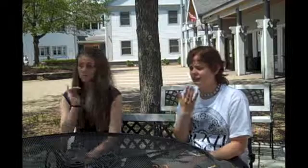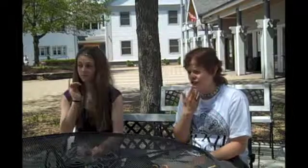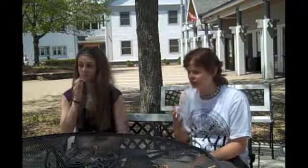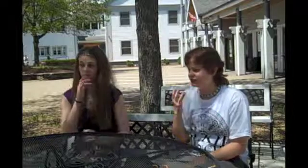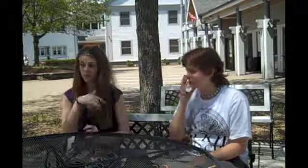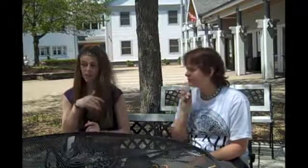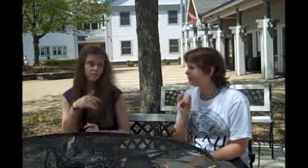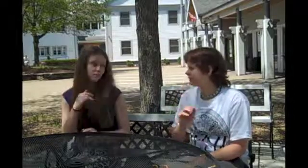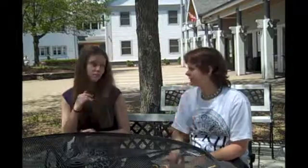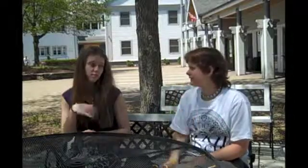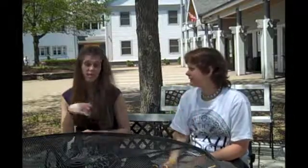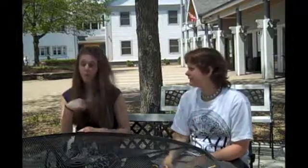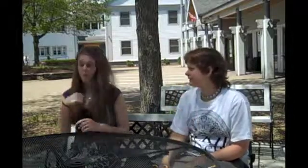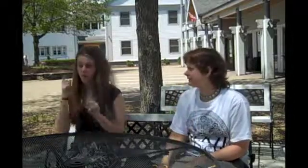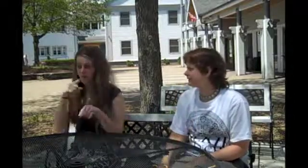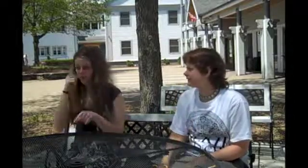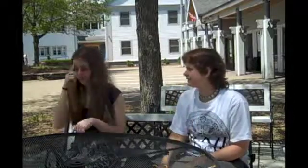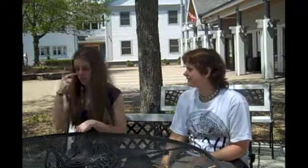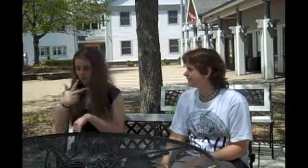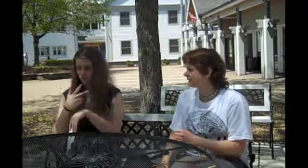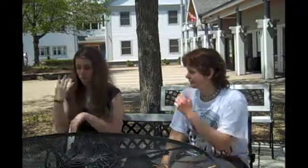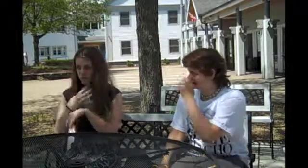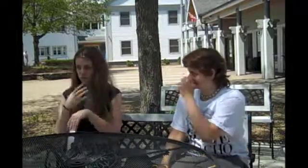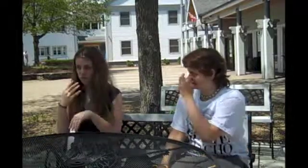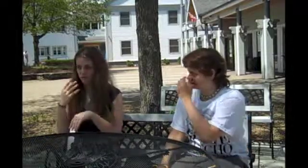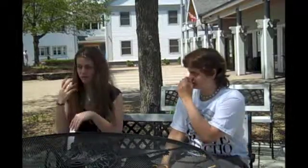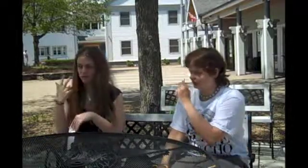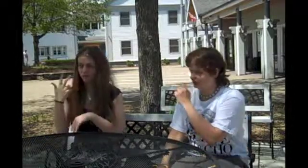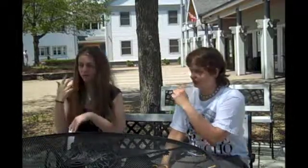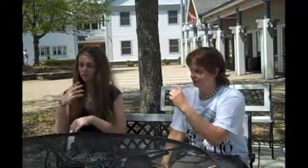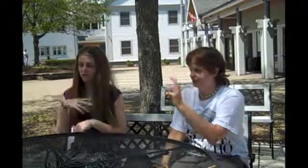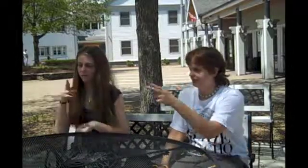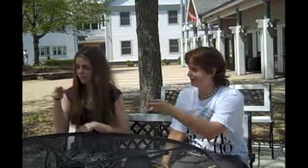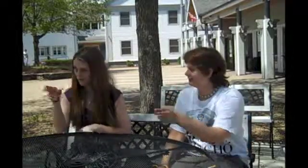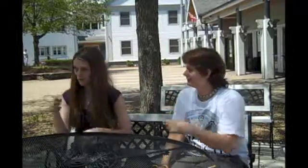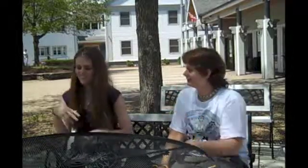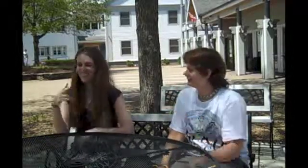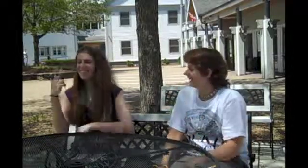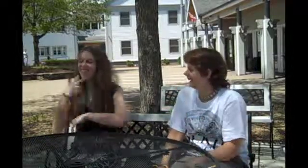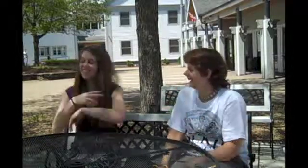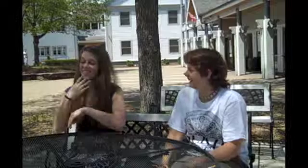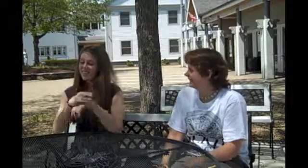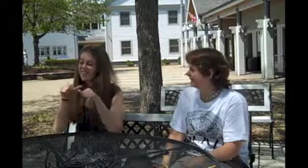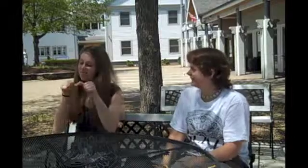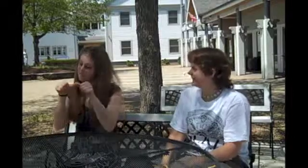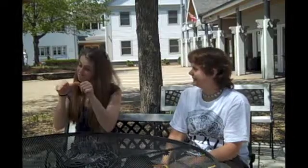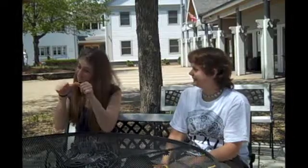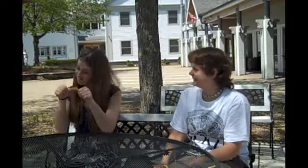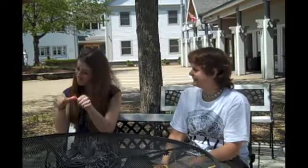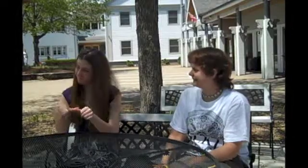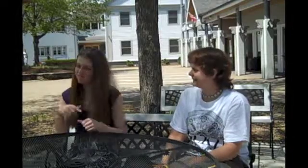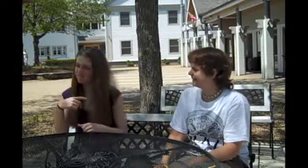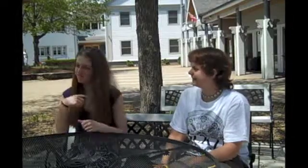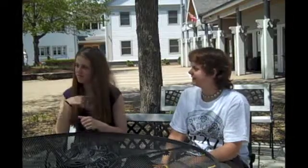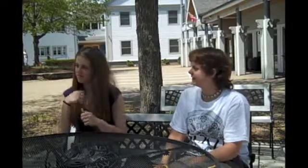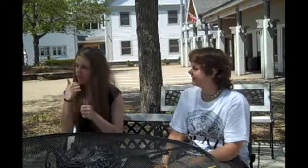really wonderful experience. Yeah, it was awesome. We were there for like 3 or 4 days